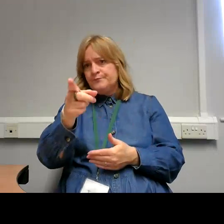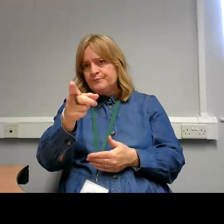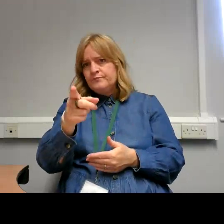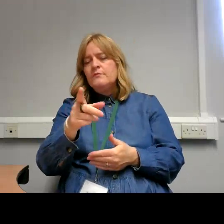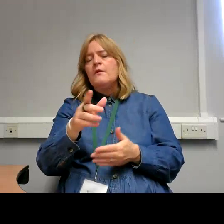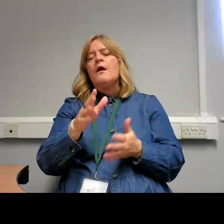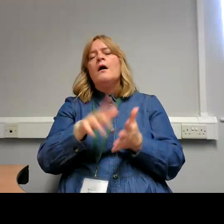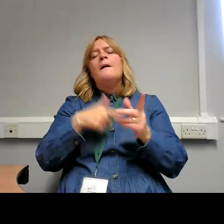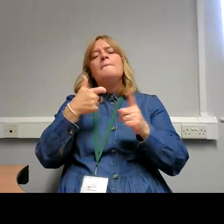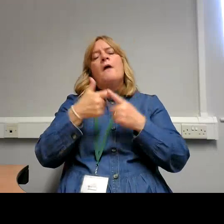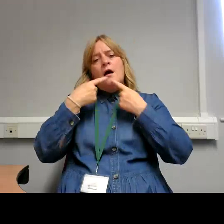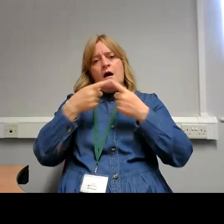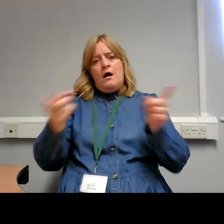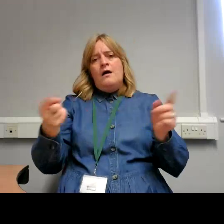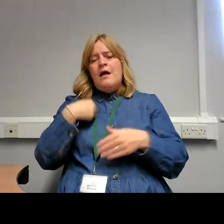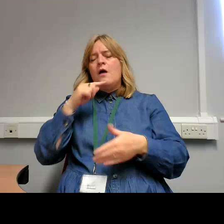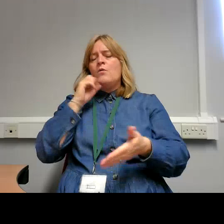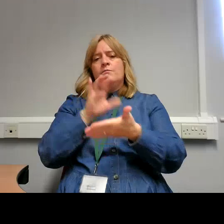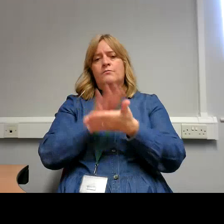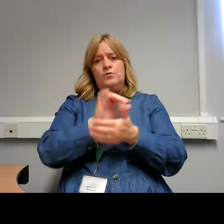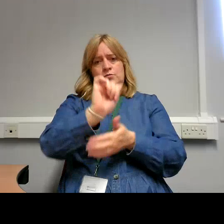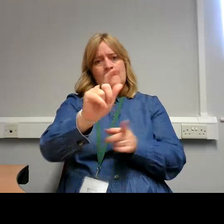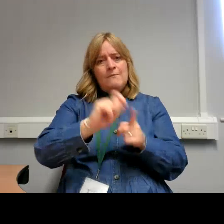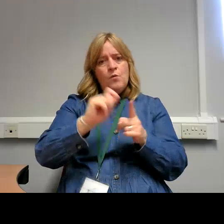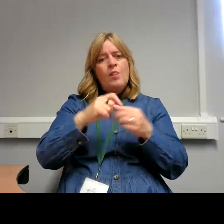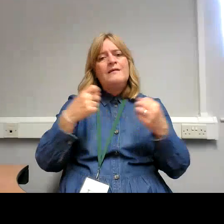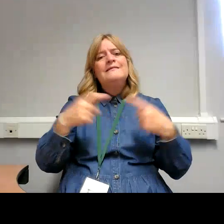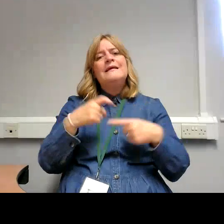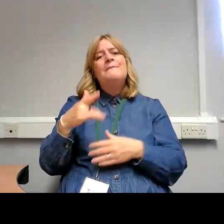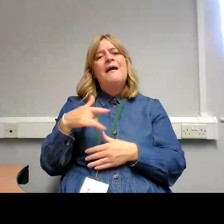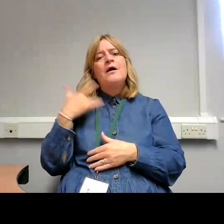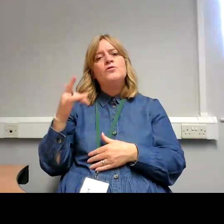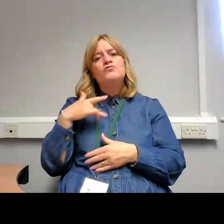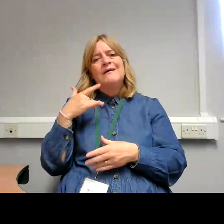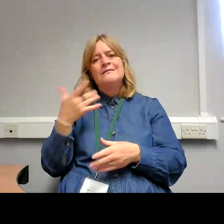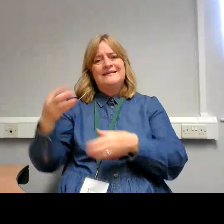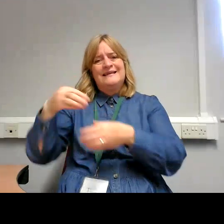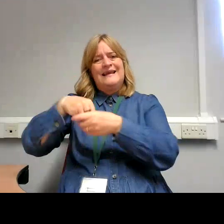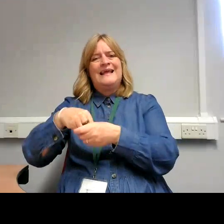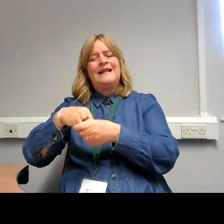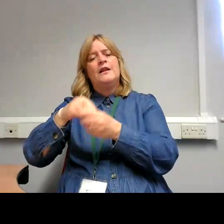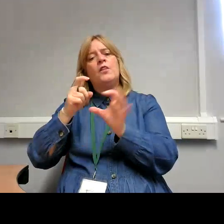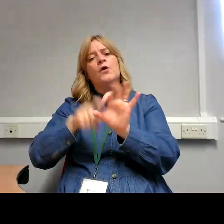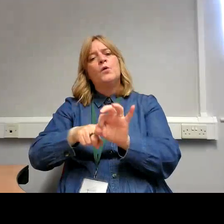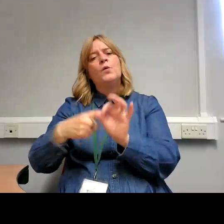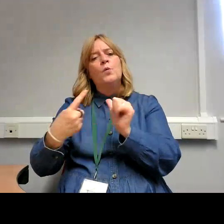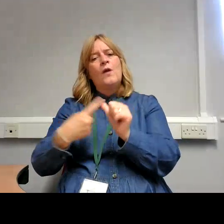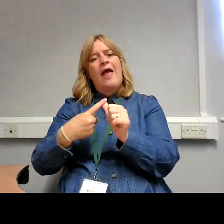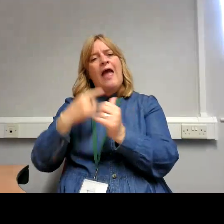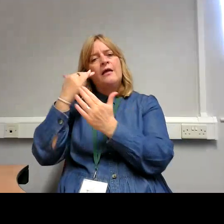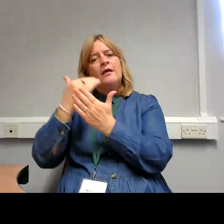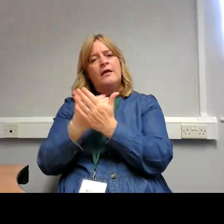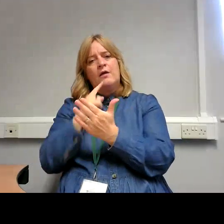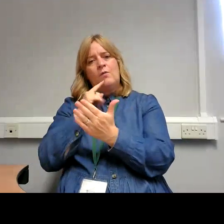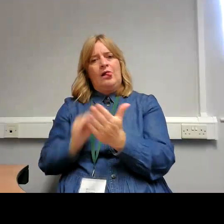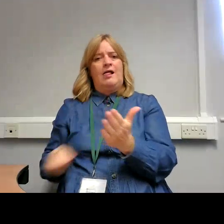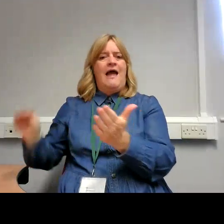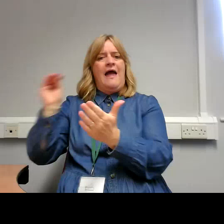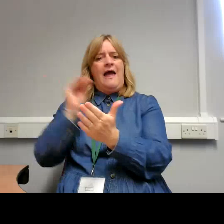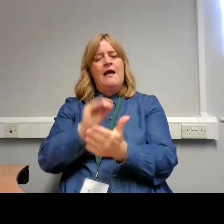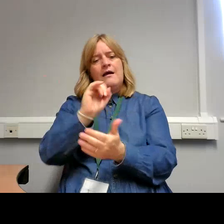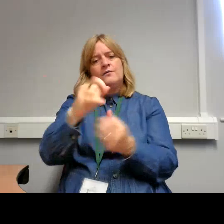email address on the Q&A, which will be posted onto the platform. So the next question